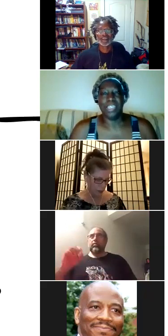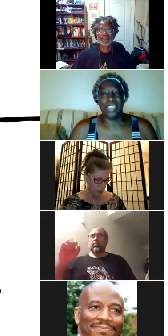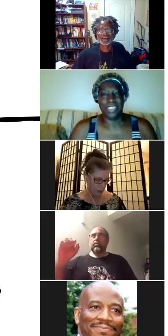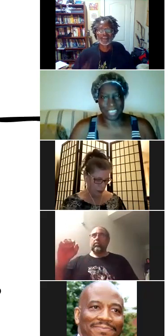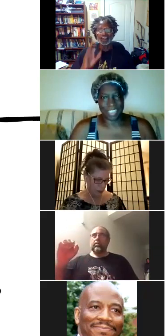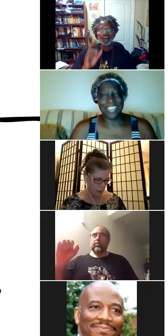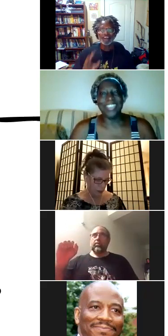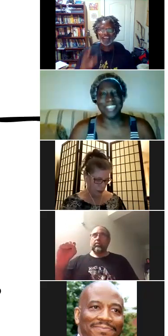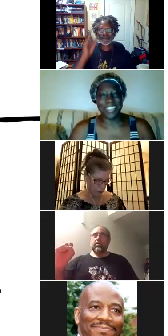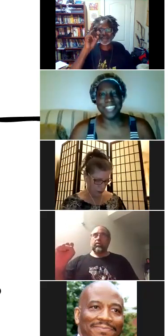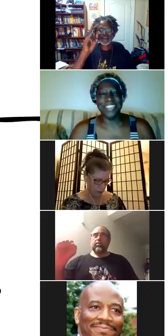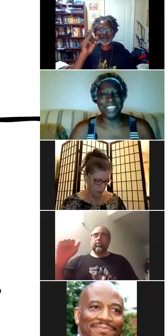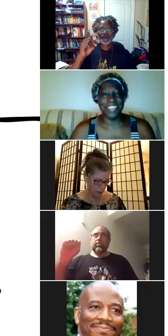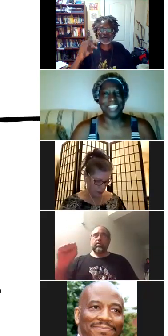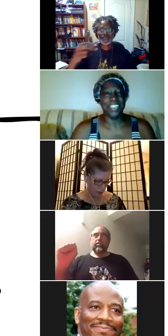Wow.